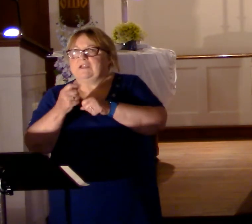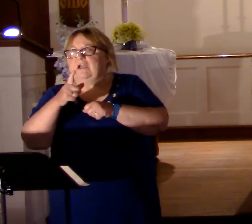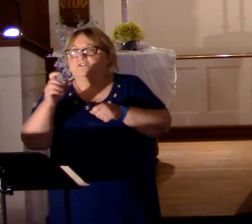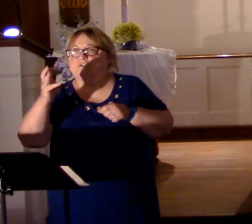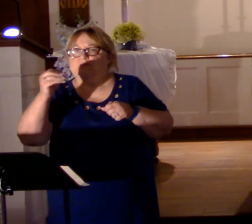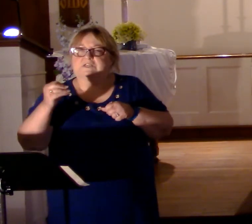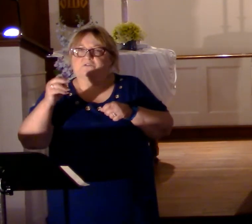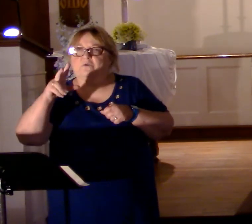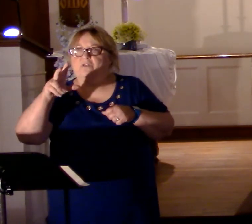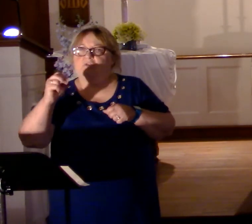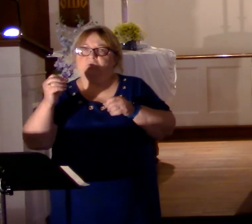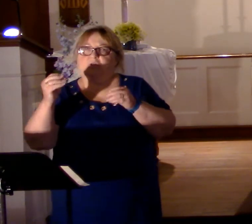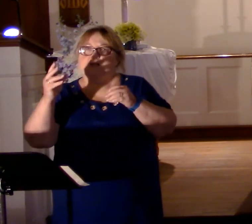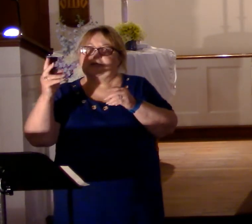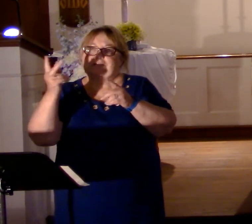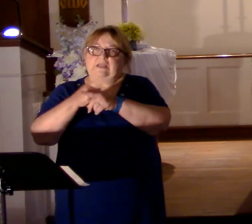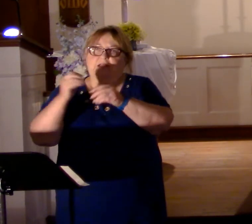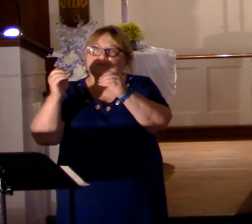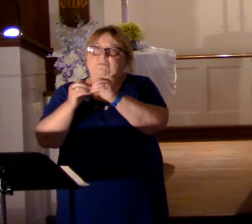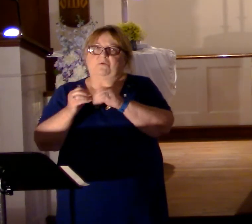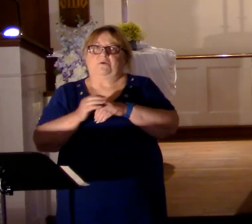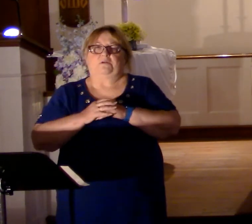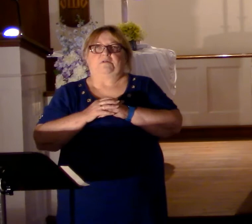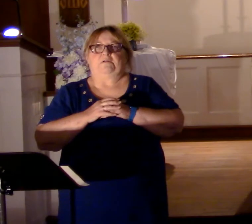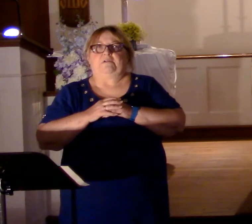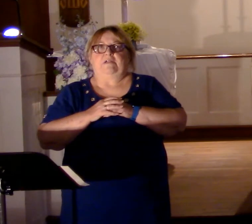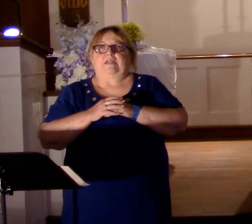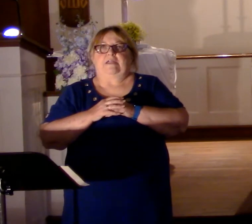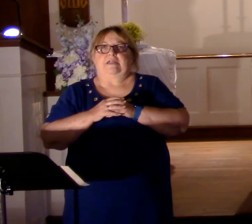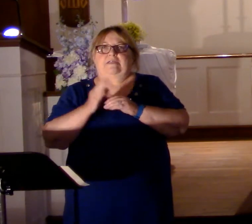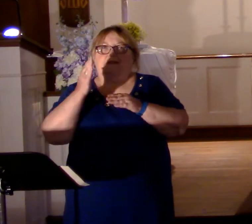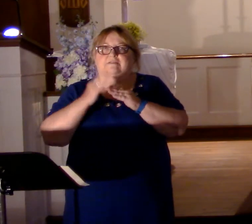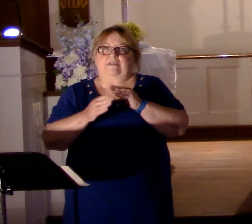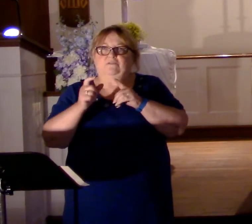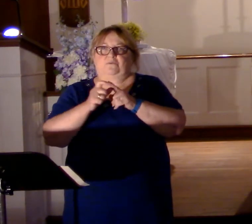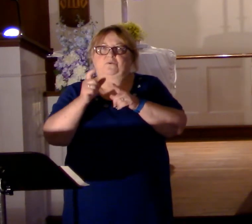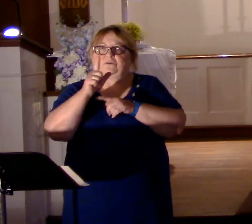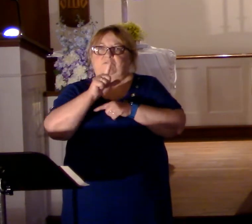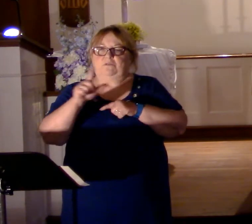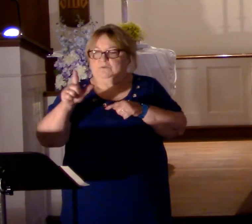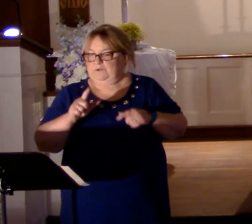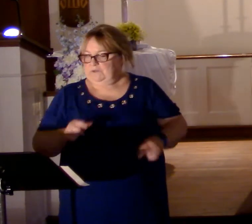160 or 30 times what is sown. Thus ends the word of the Lord.